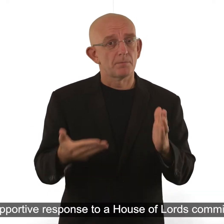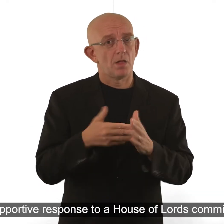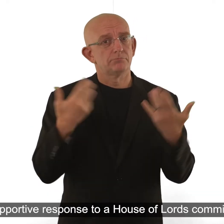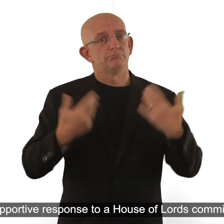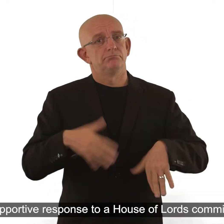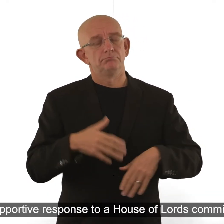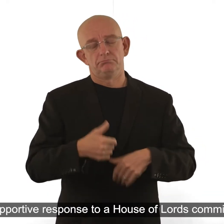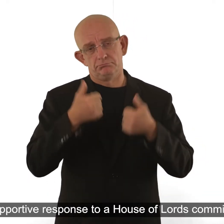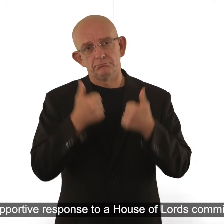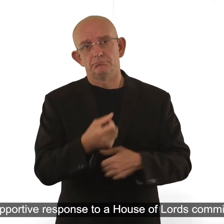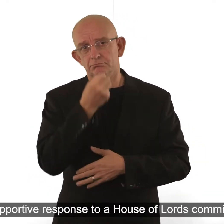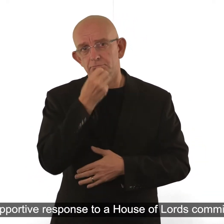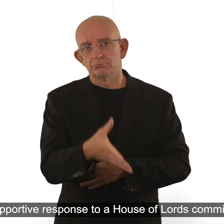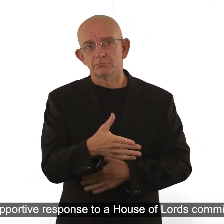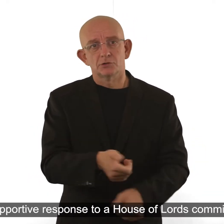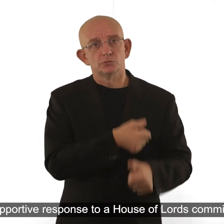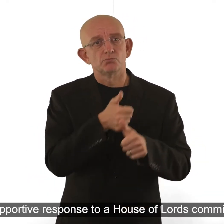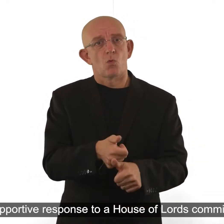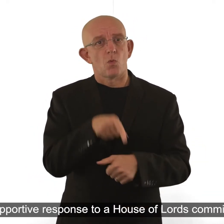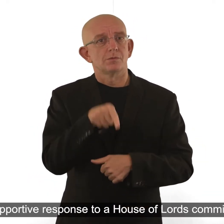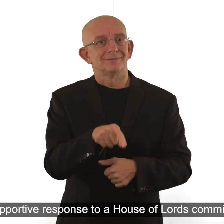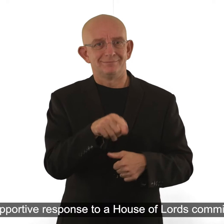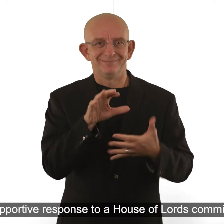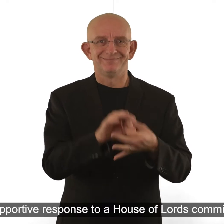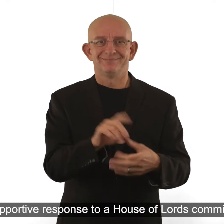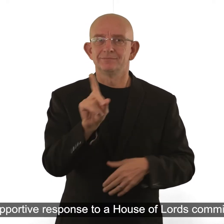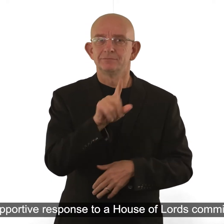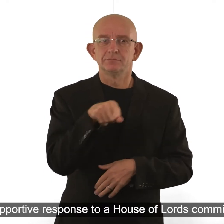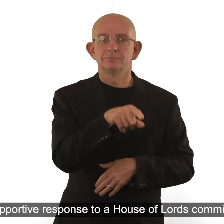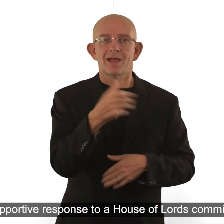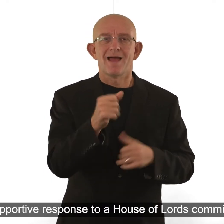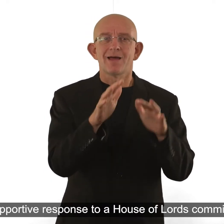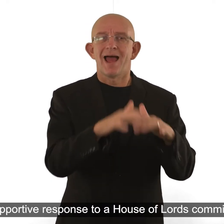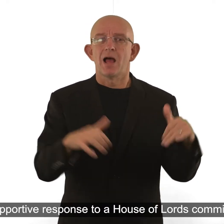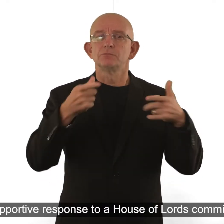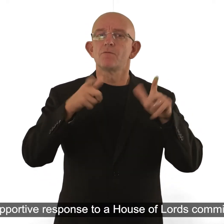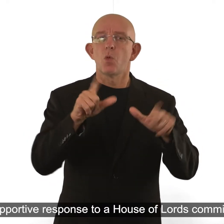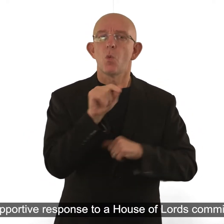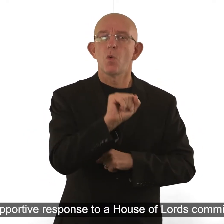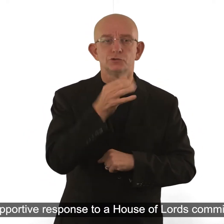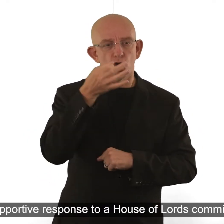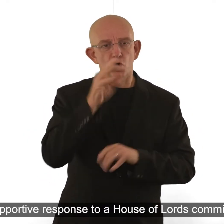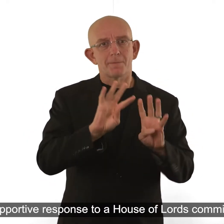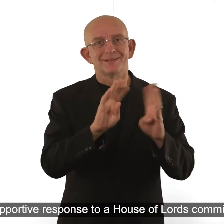And a supportive response to a House of Lords committee report,